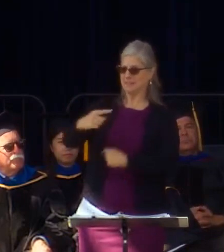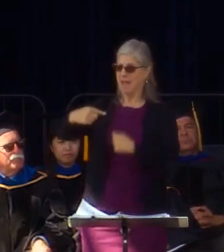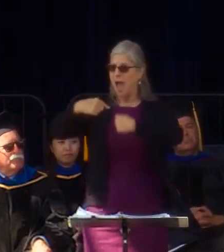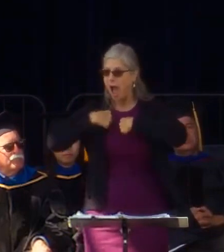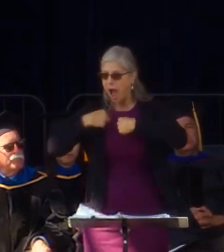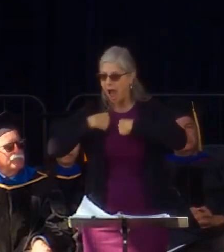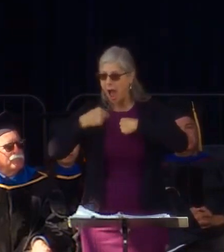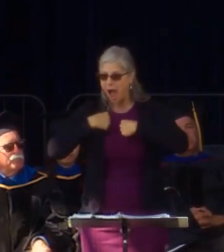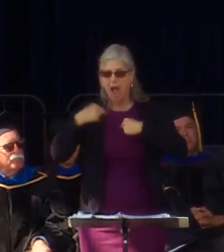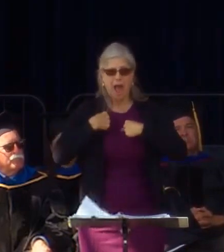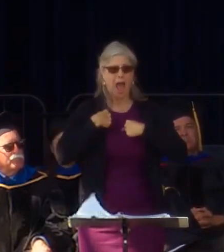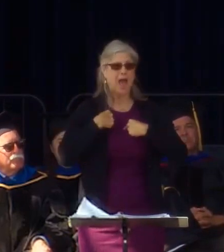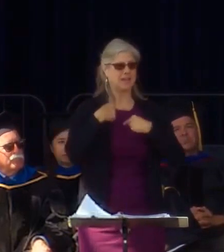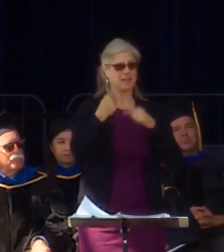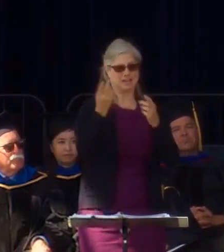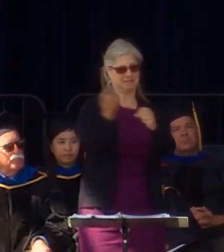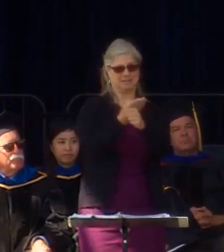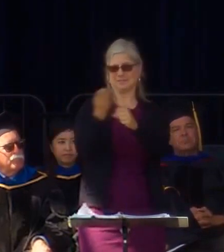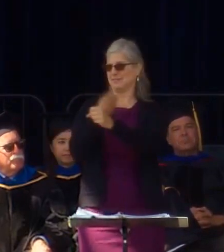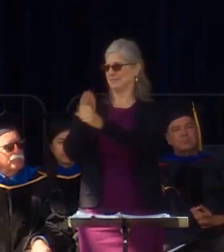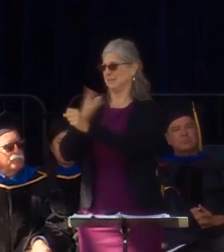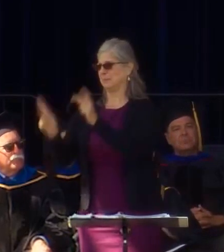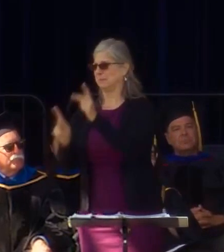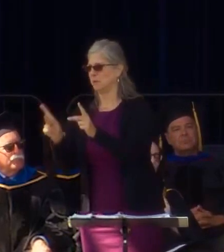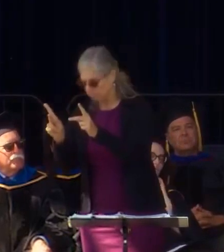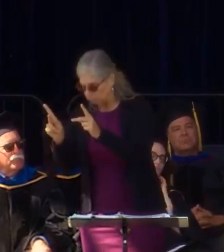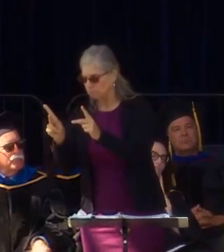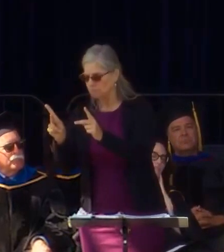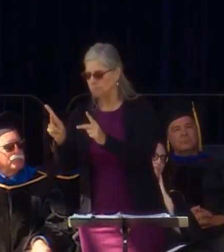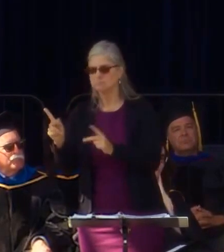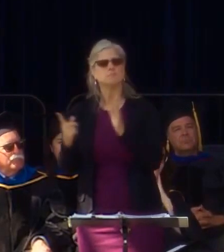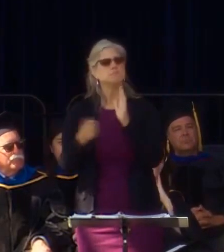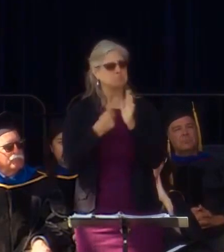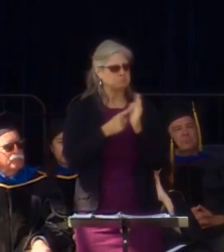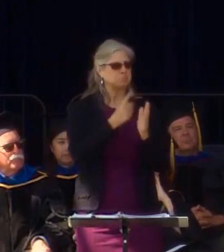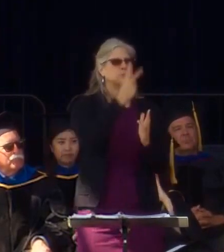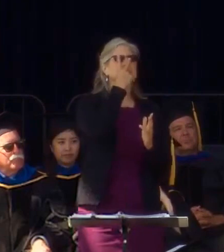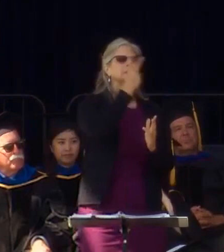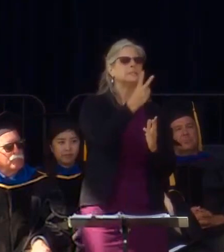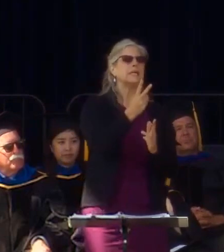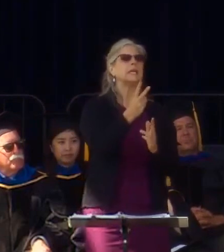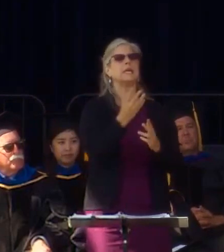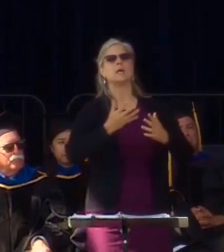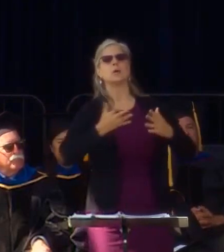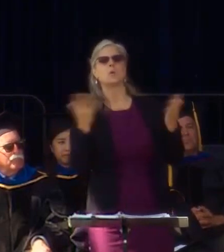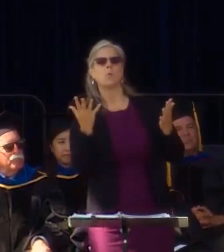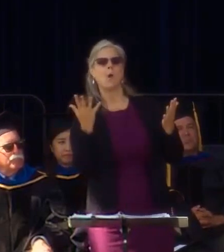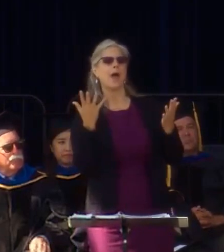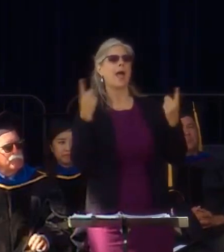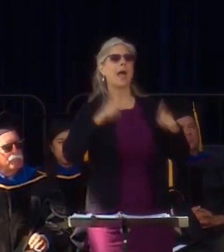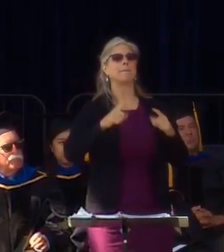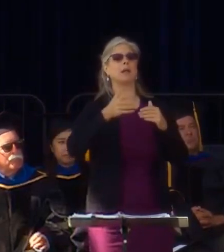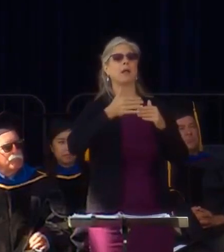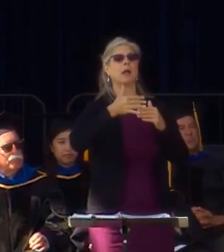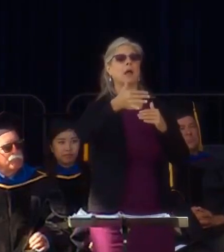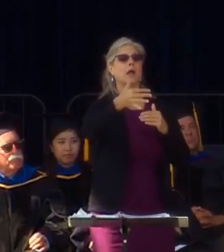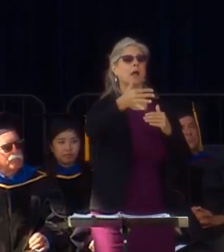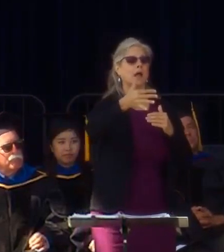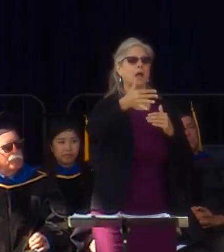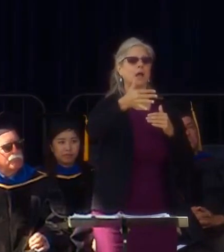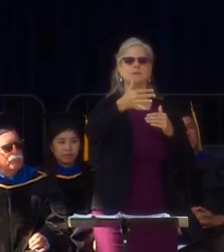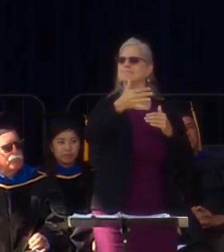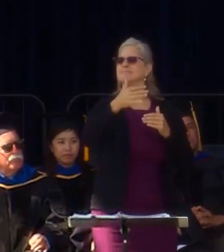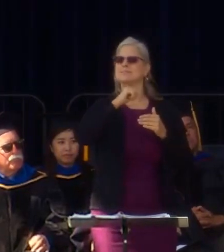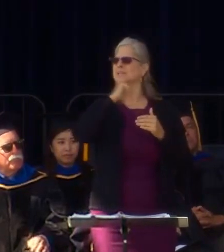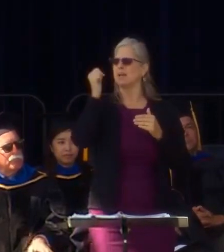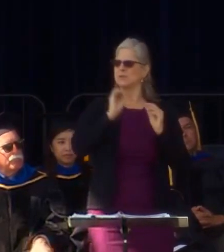I was the one doing the firing. And while sometimes you could see what was to happen next,